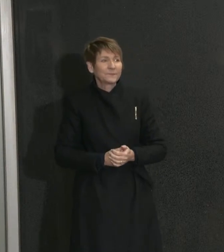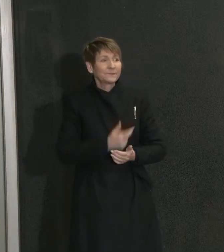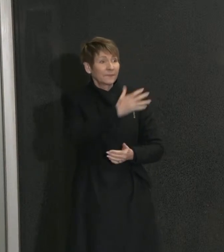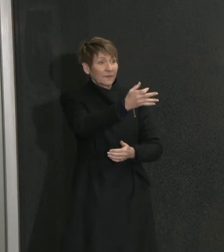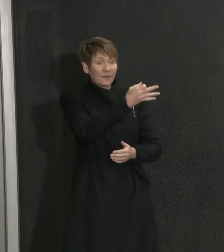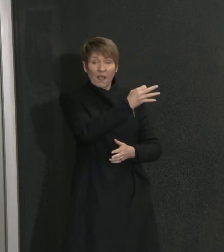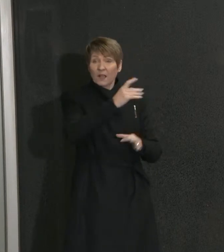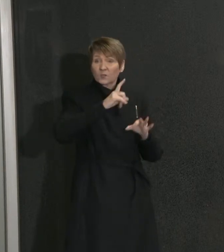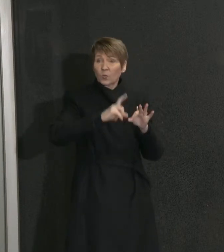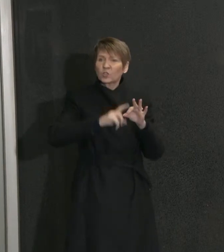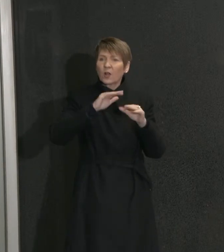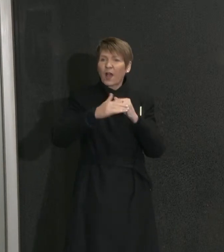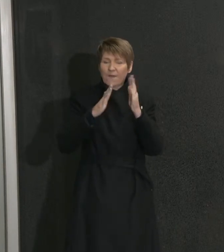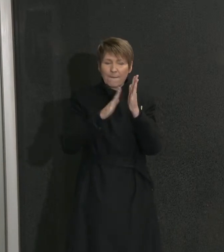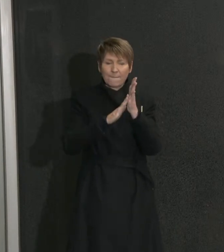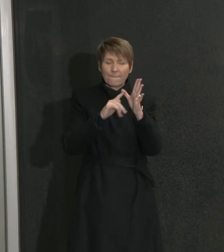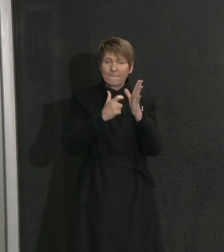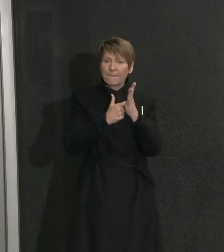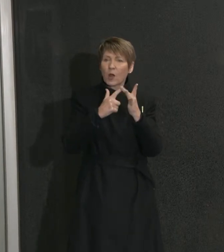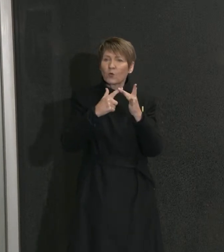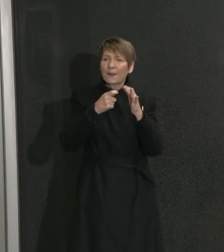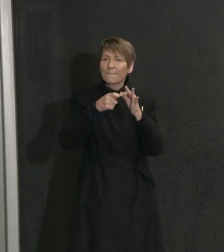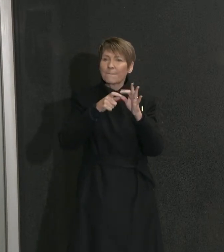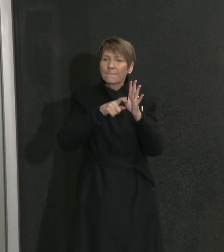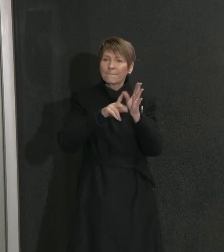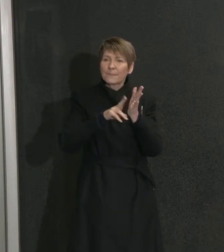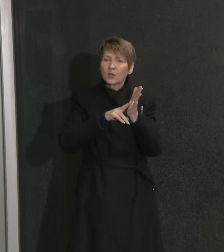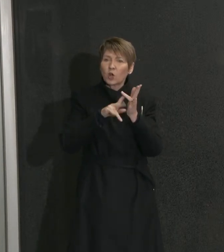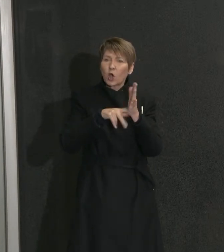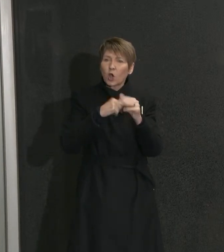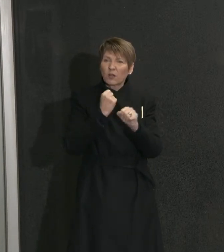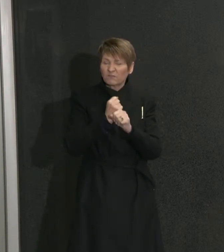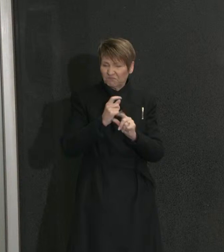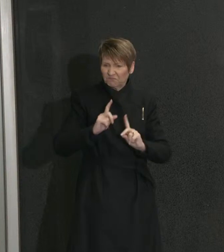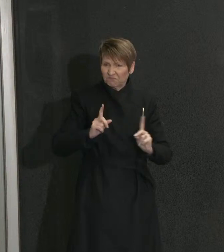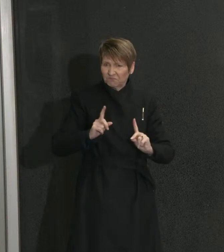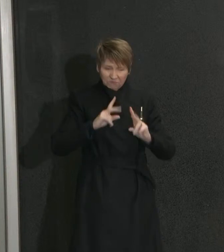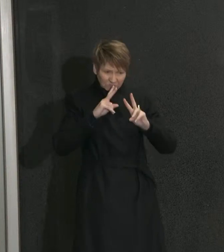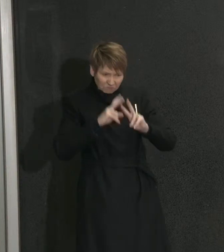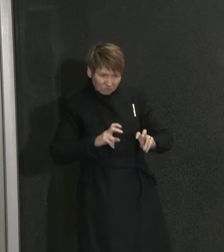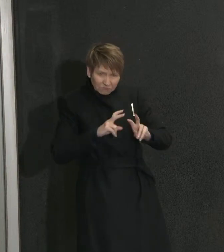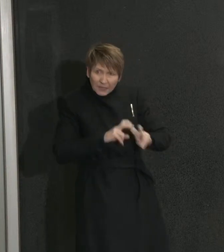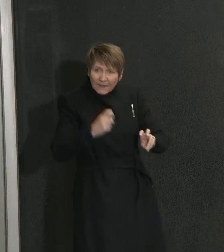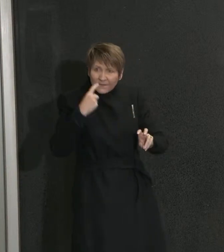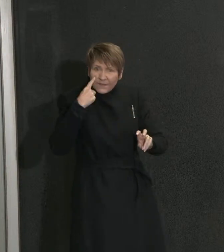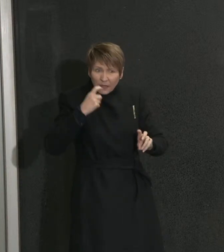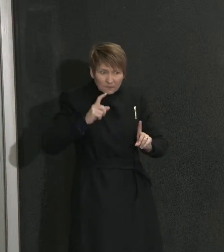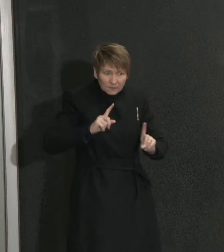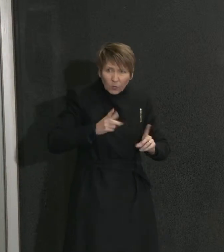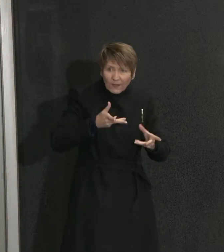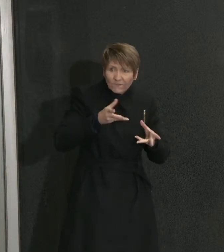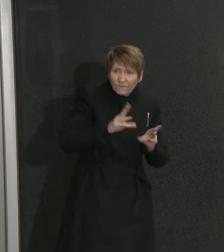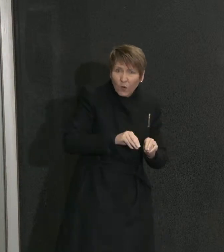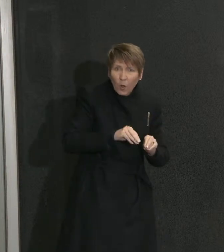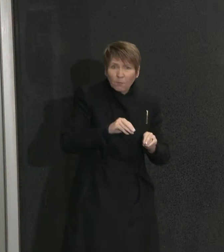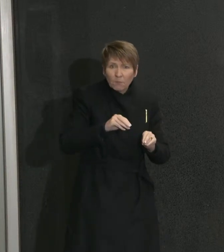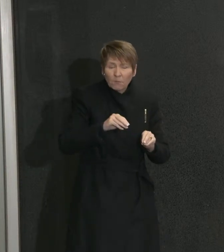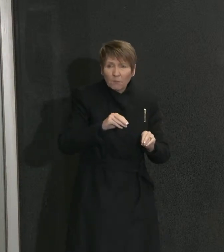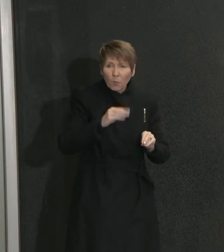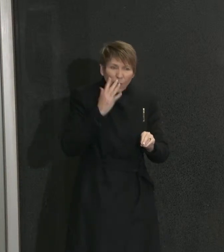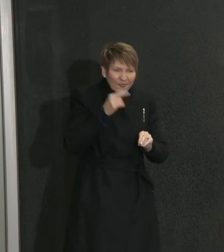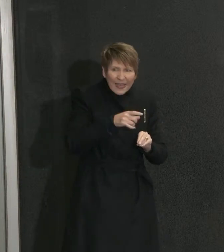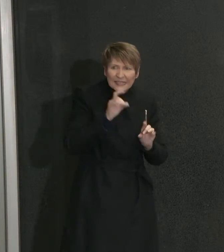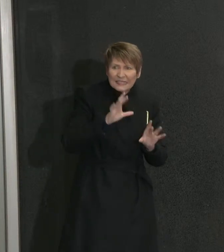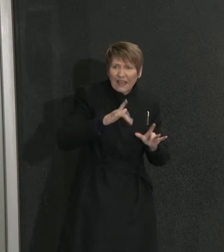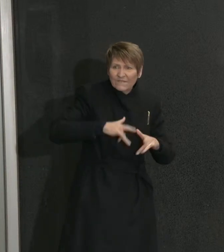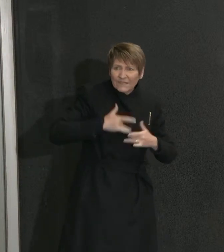Do the dates line up? What are you looking for? You're looking for undetected cases? Part of the problem is that I think it's probably fair to say,